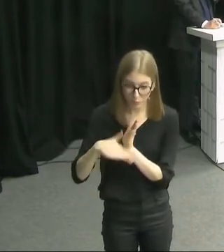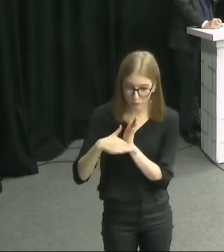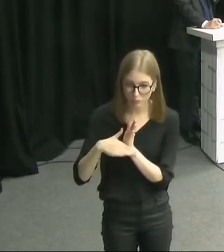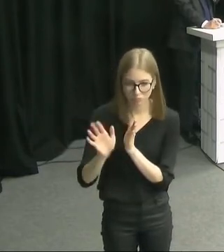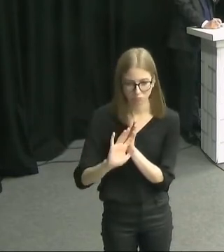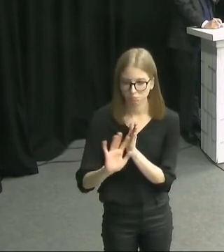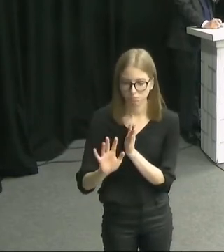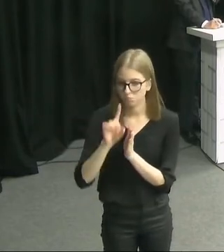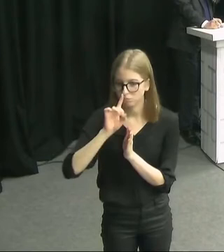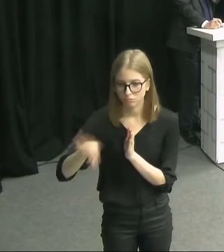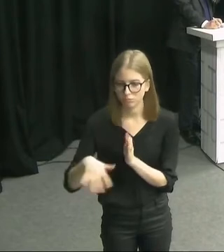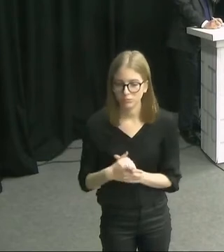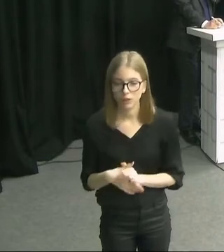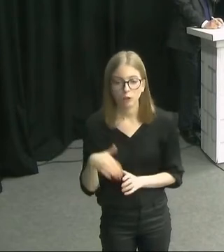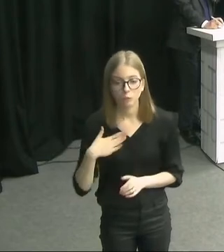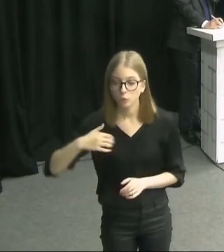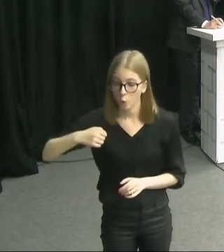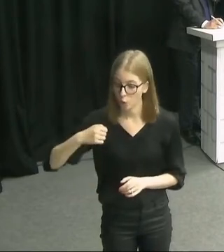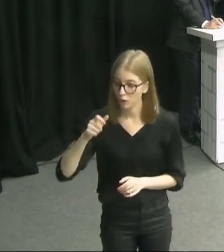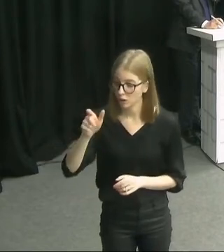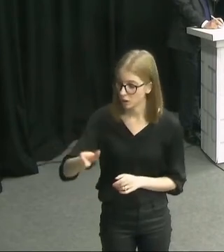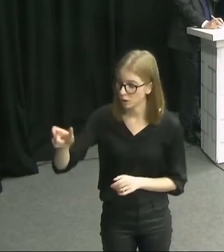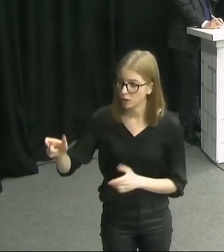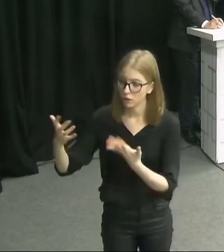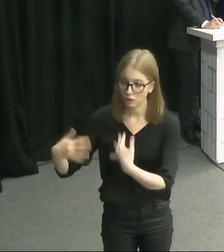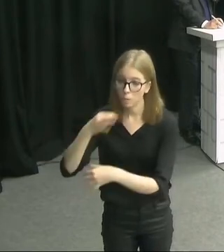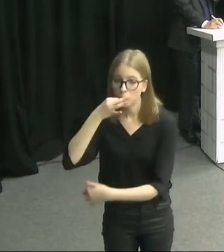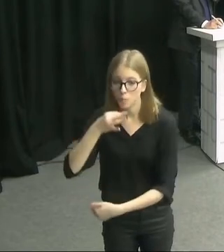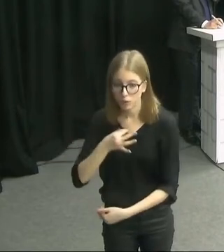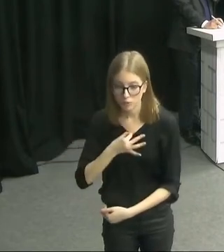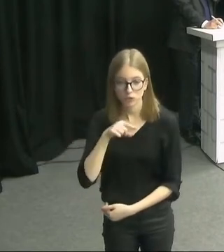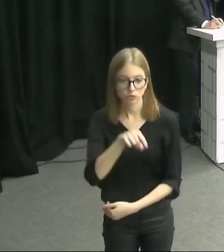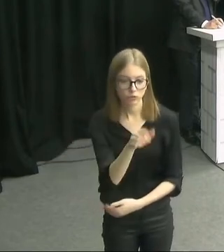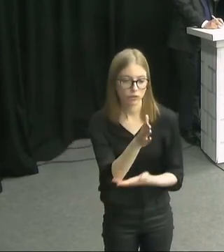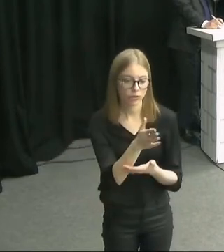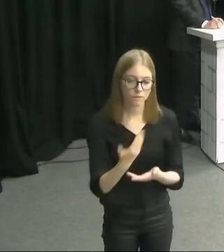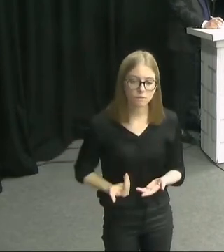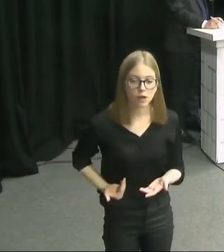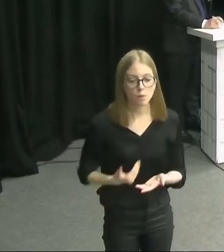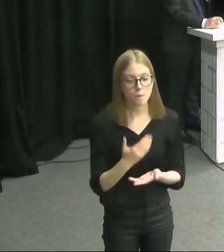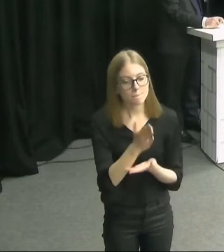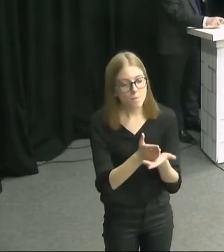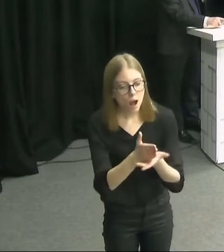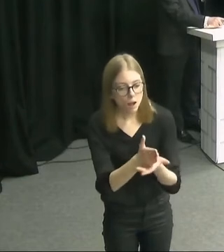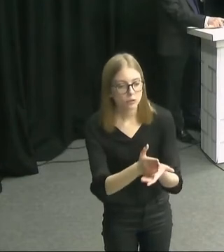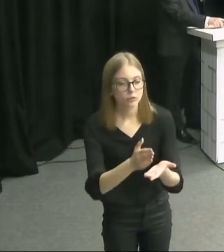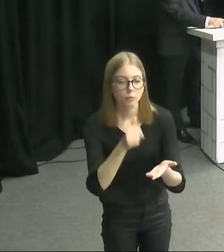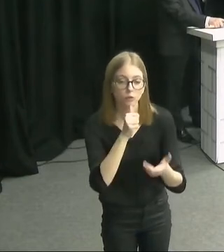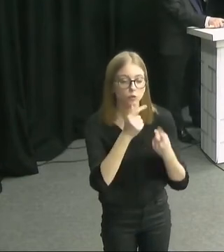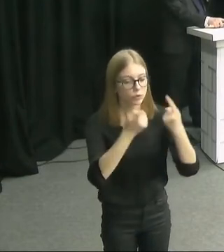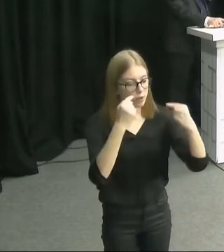great experiences after the universities. They have had responsibilities and they can